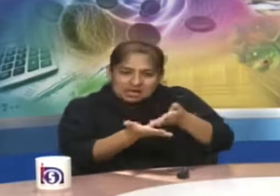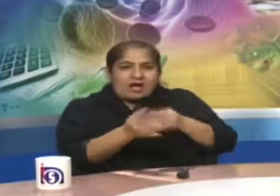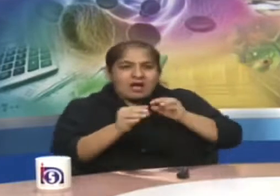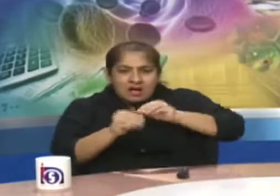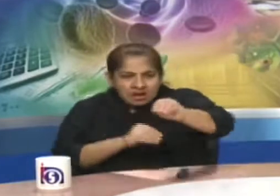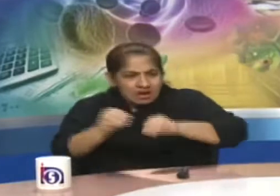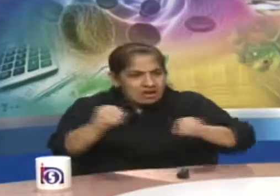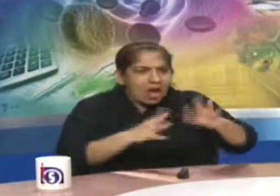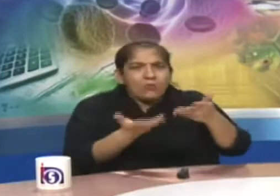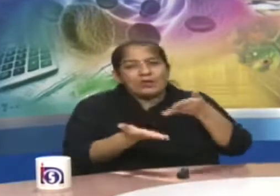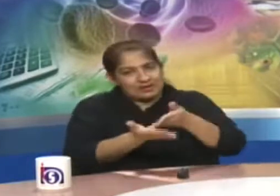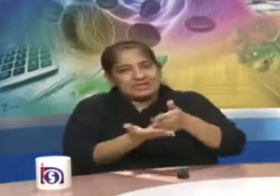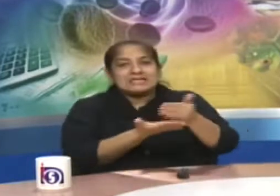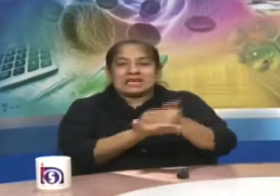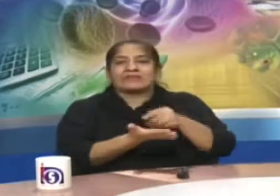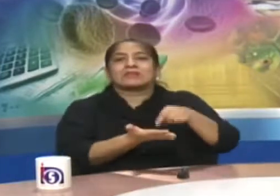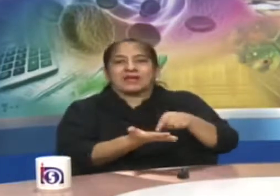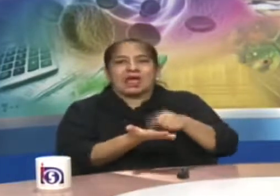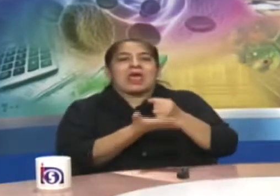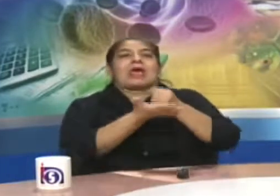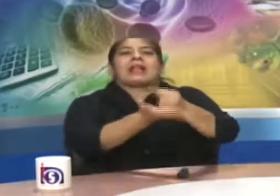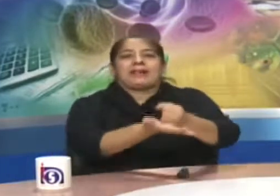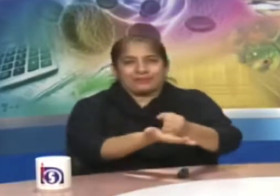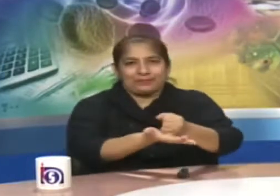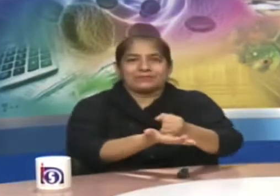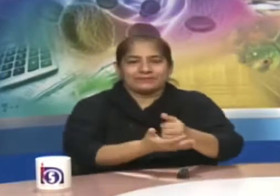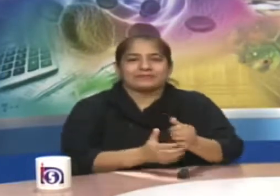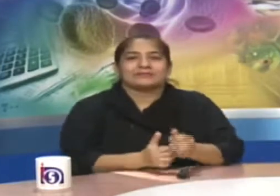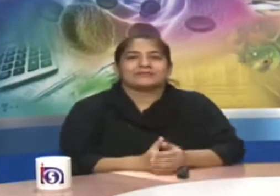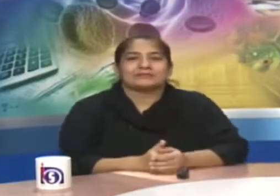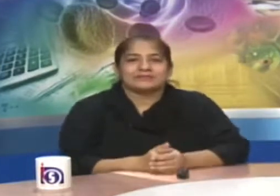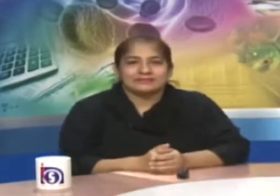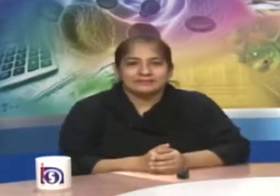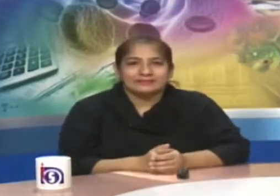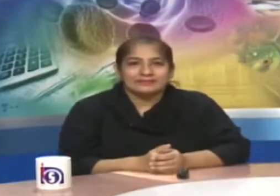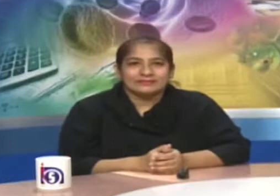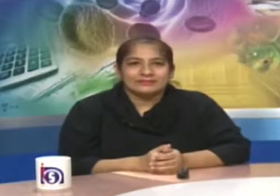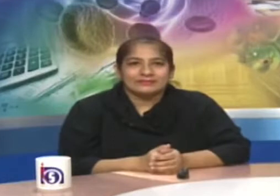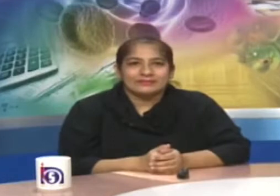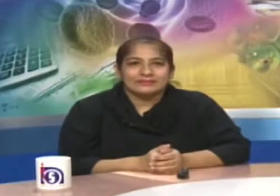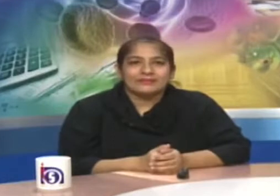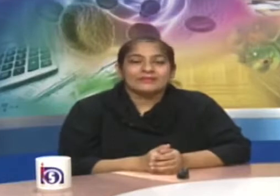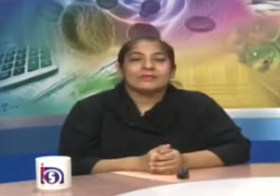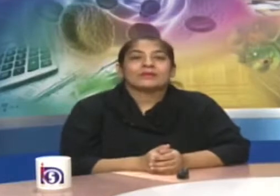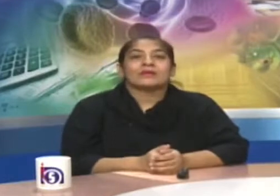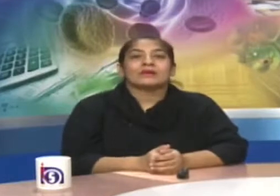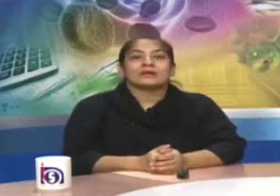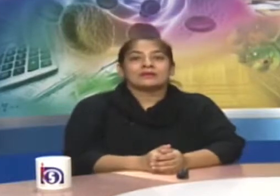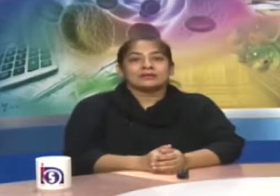savings and savings of the capital amount.